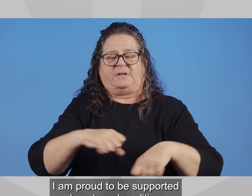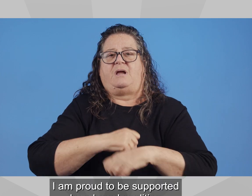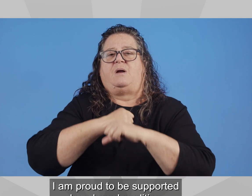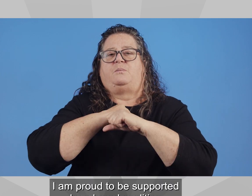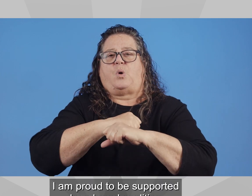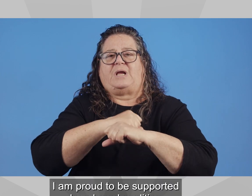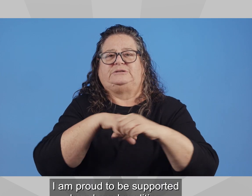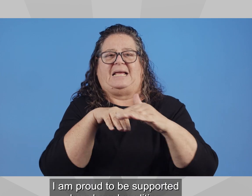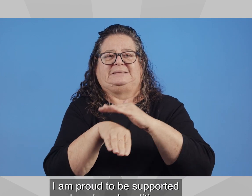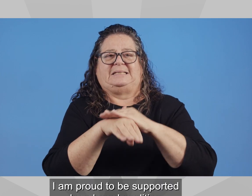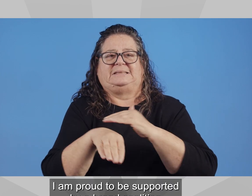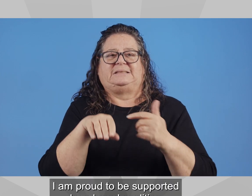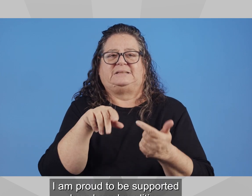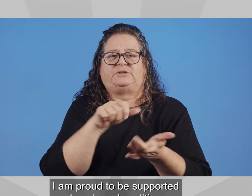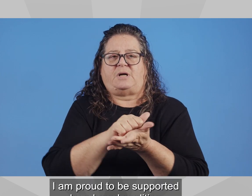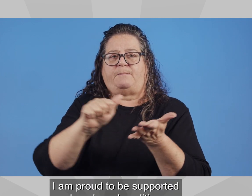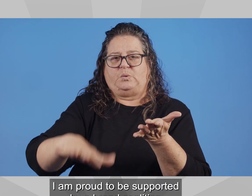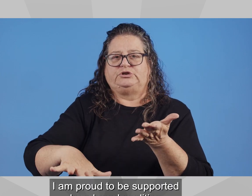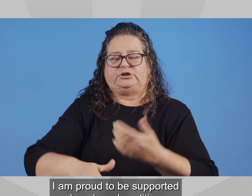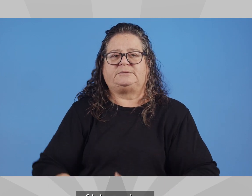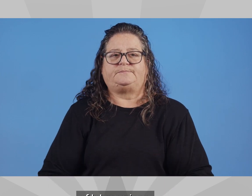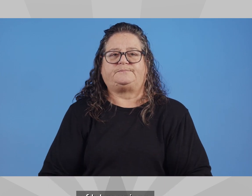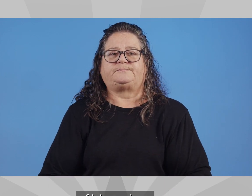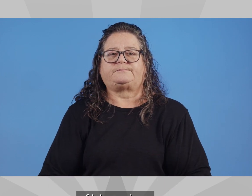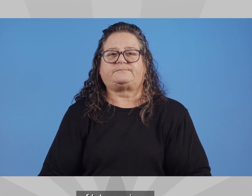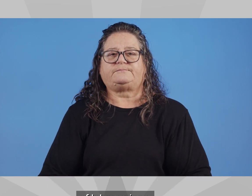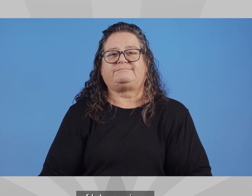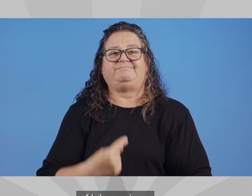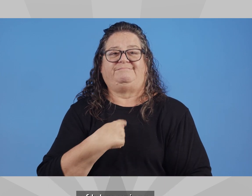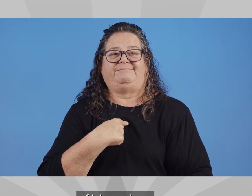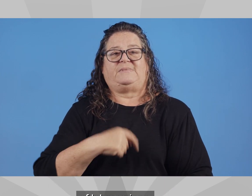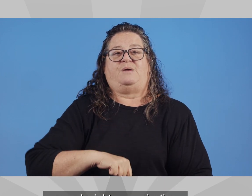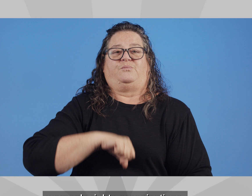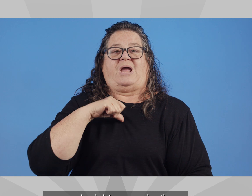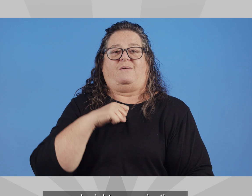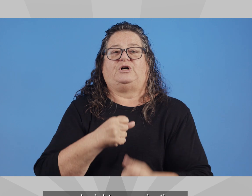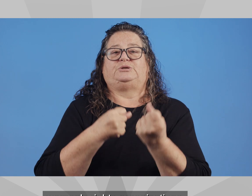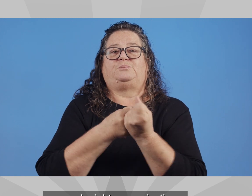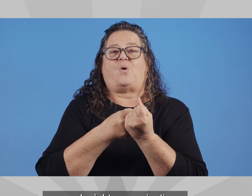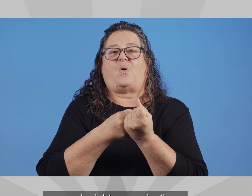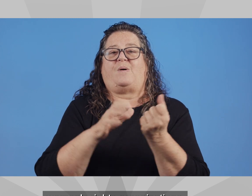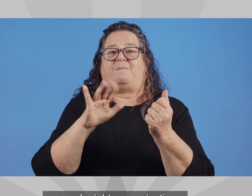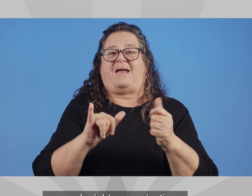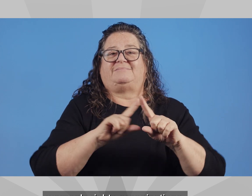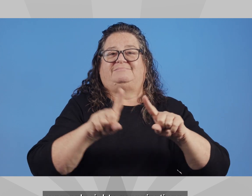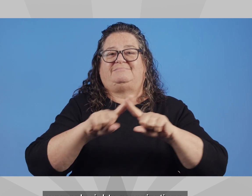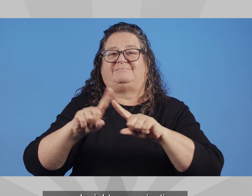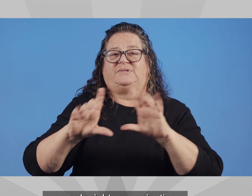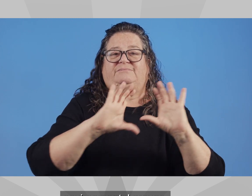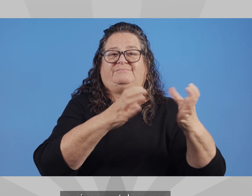I am proud to be supported by a broad coalition of labor unions, women's rights